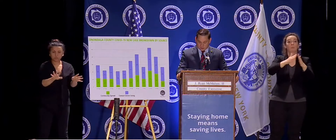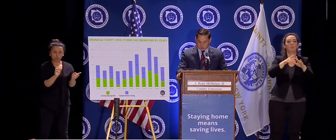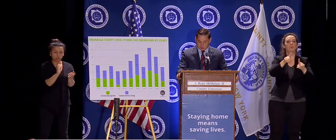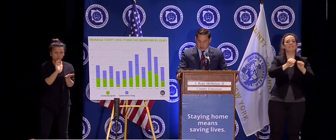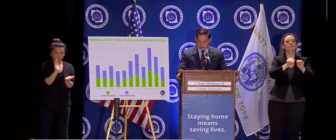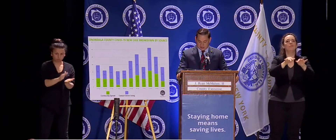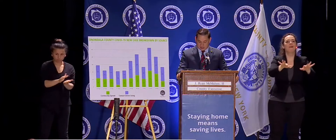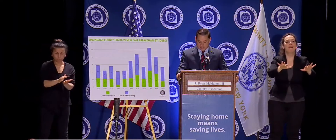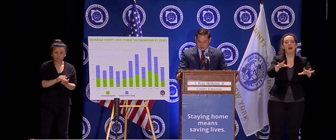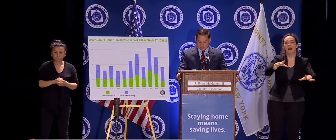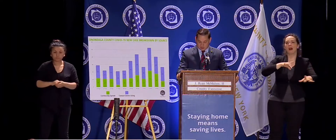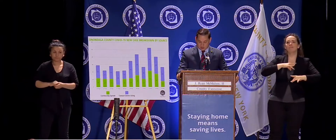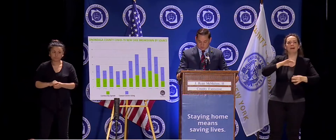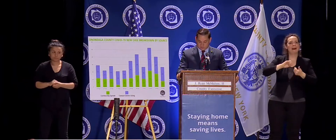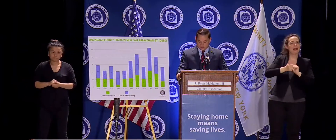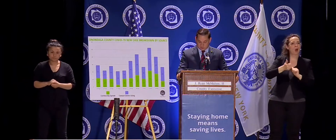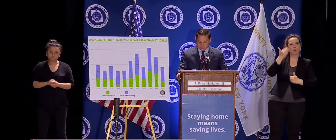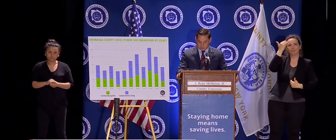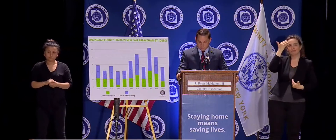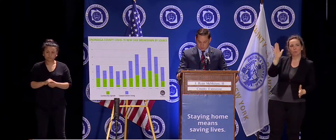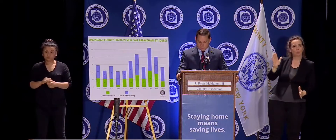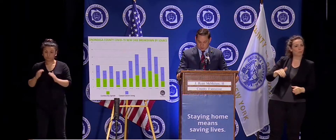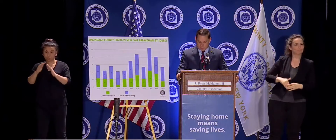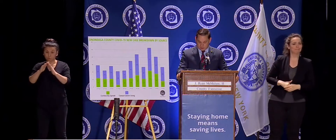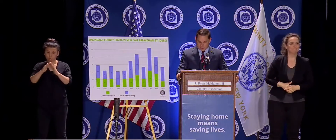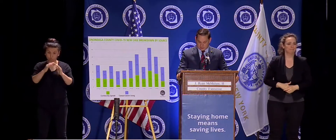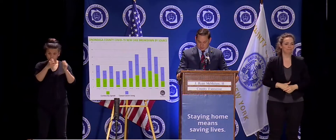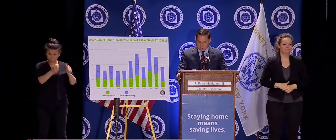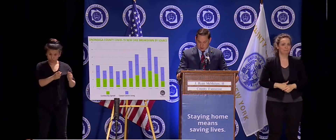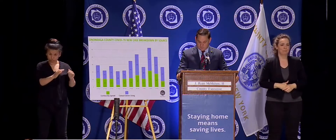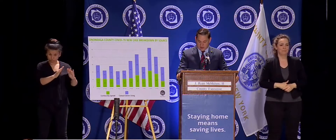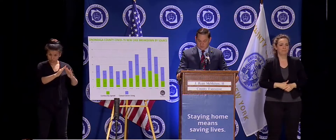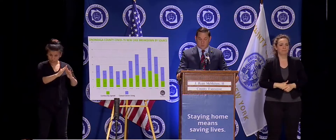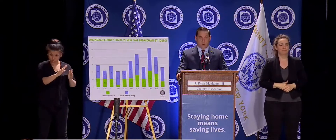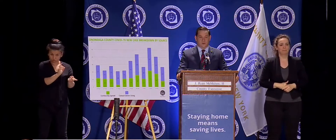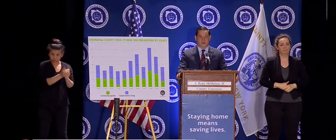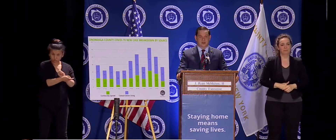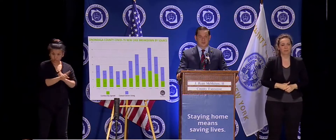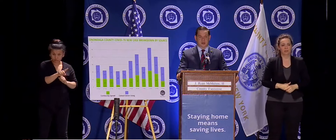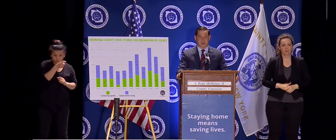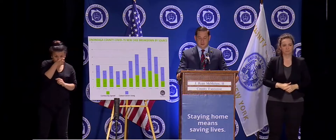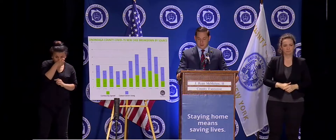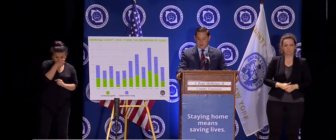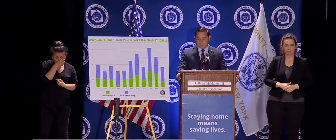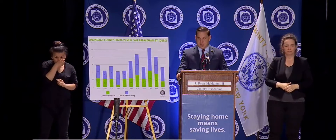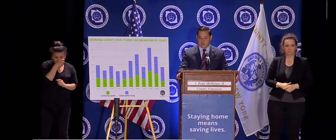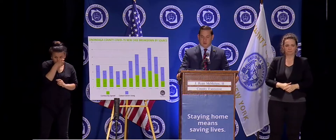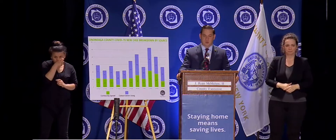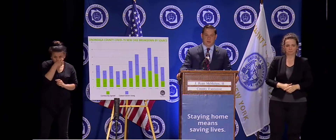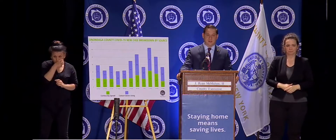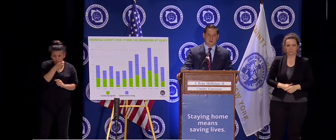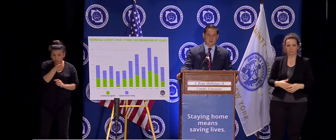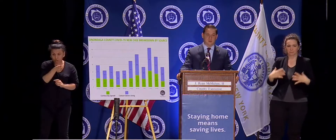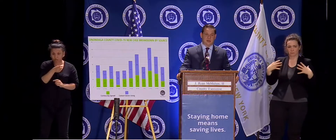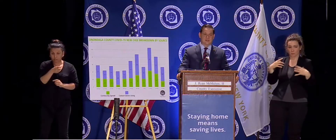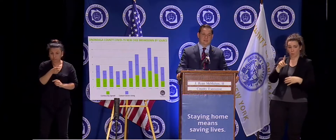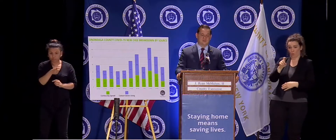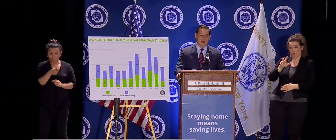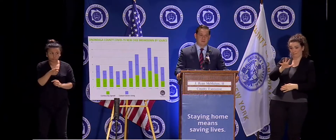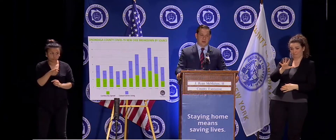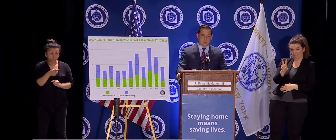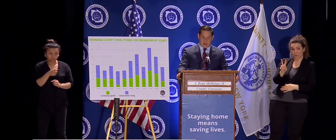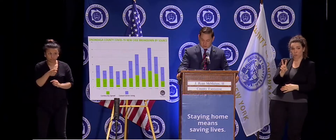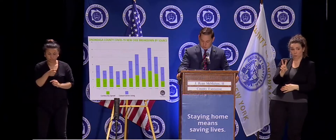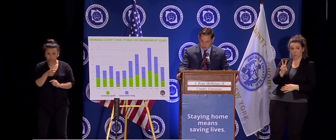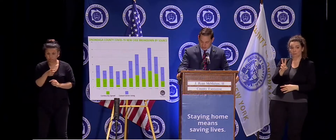Our household contact case is at 152. That's 5 more than yesterday. So out of our 27 new cases,